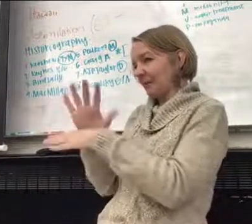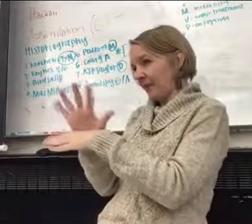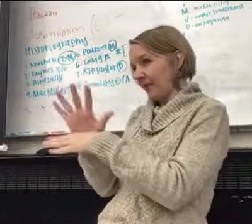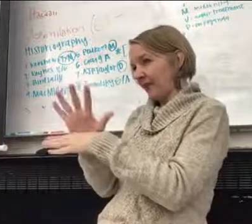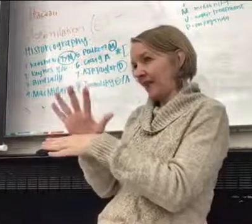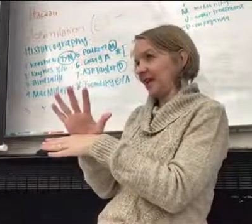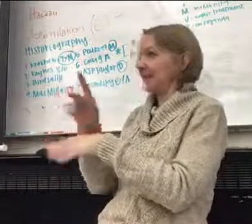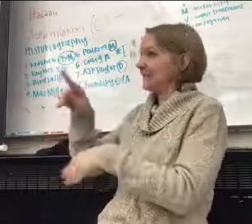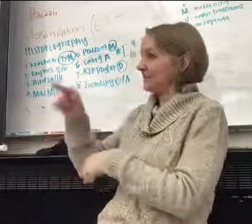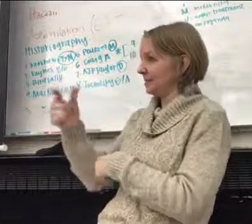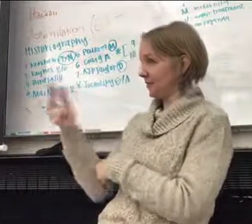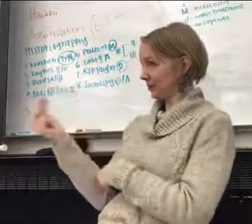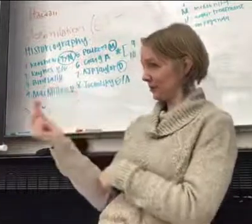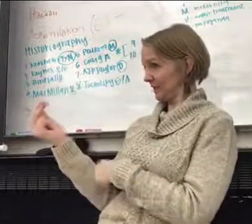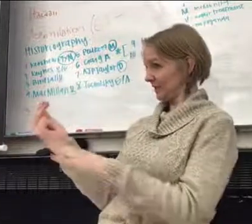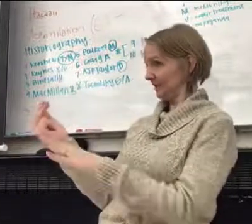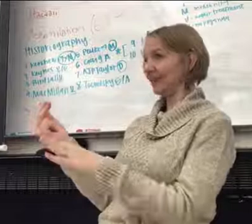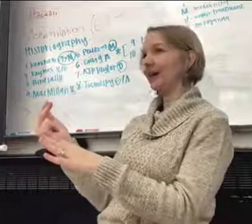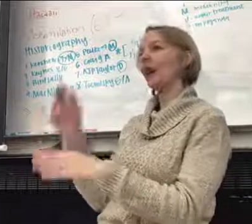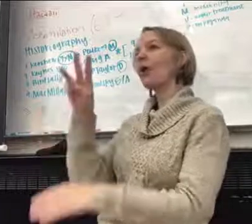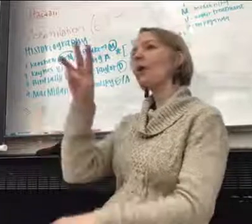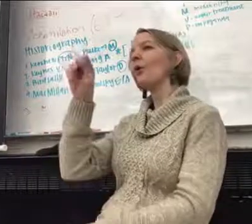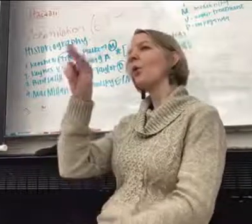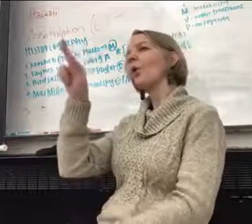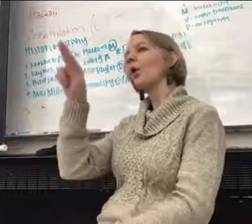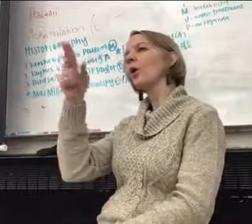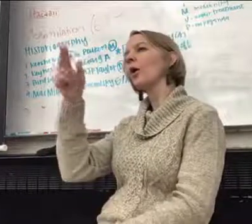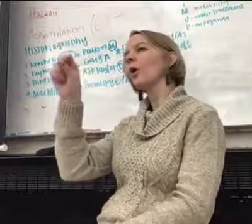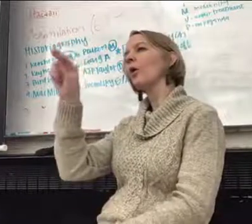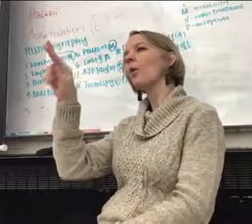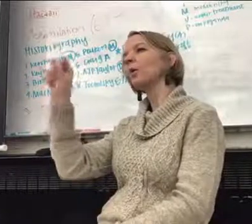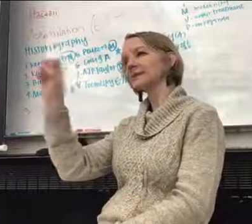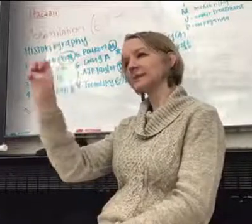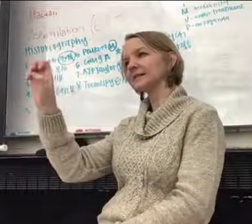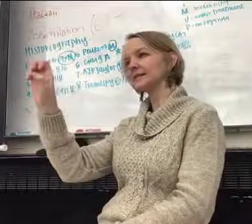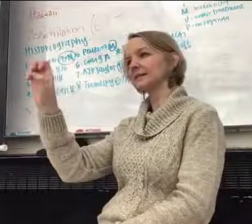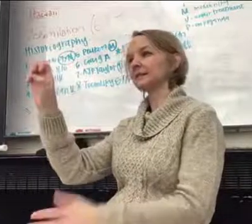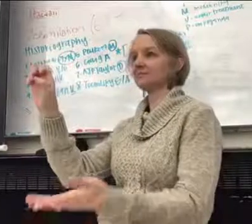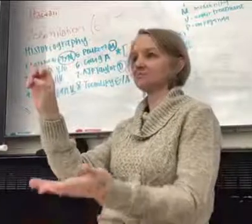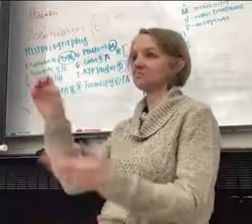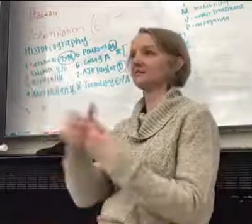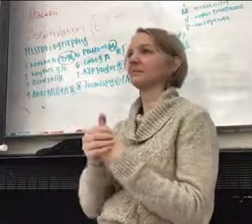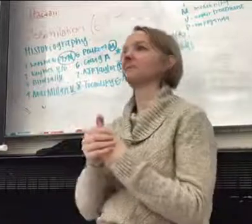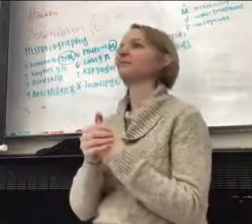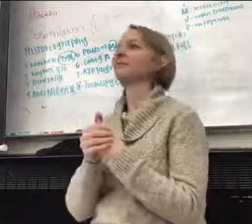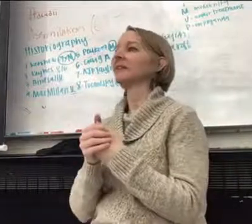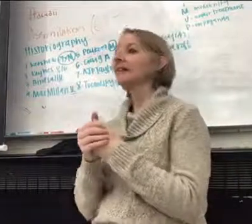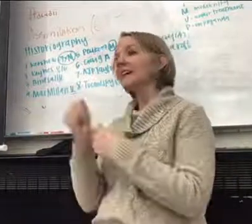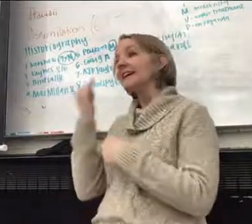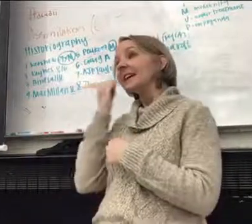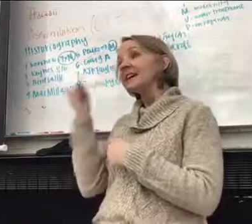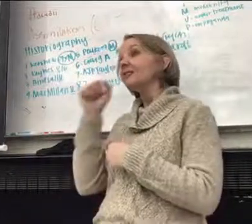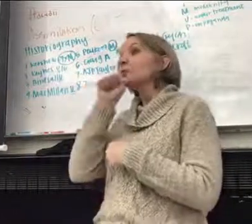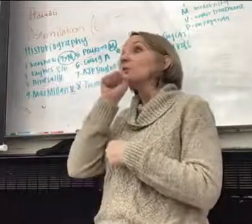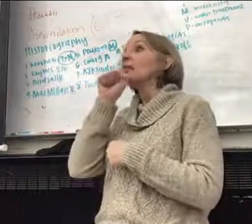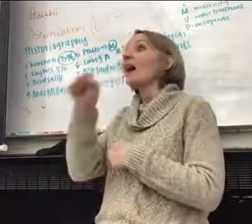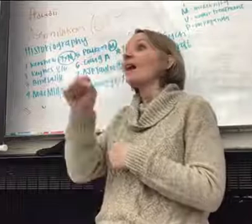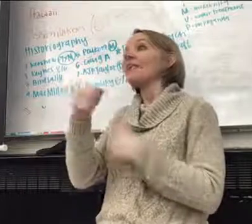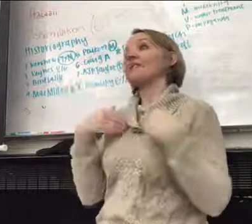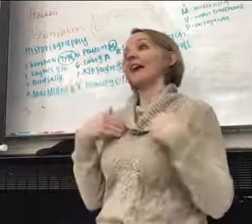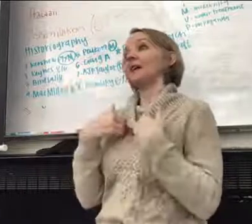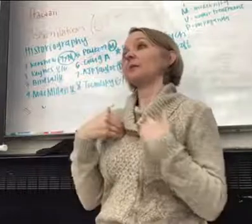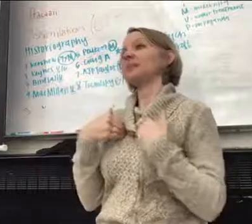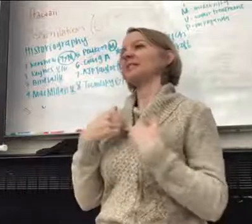parents' permission. What is it? It's going to be the movie War Horse. Now, War Horse, if you love